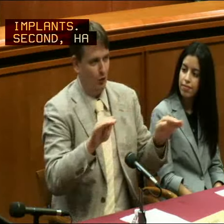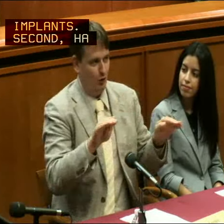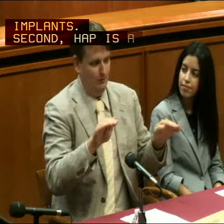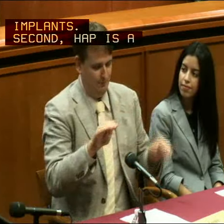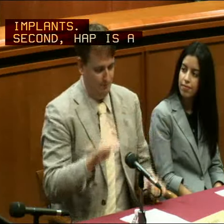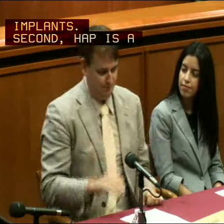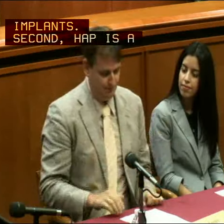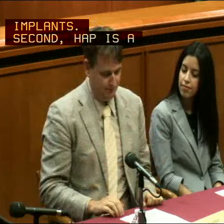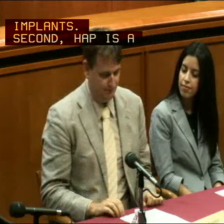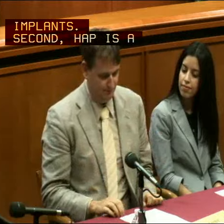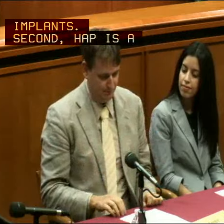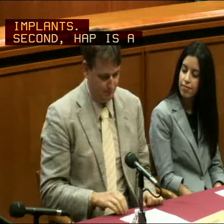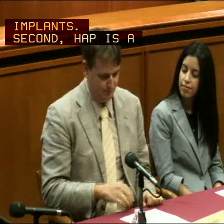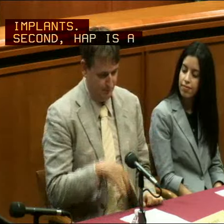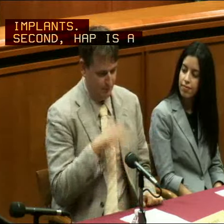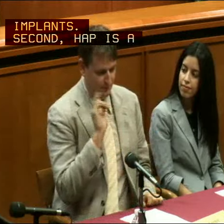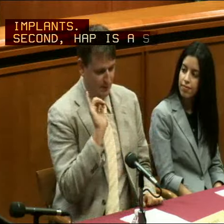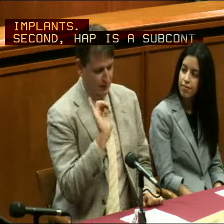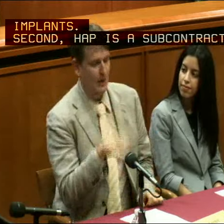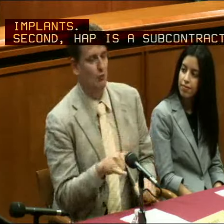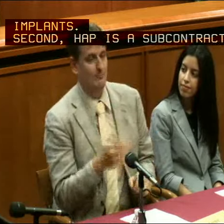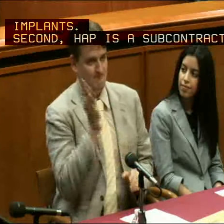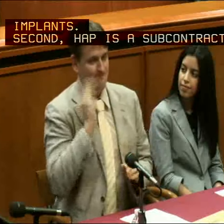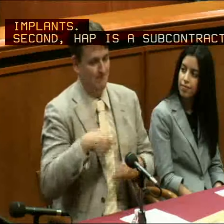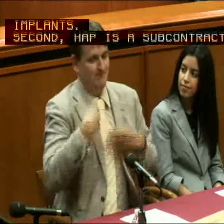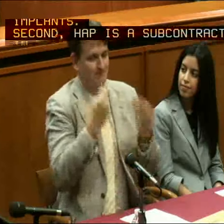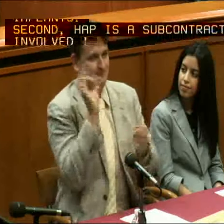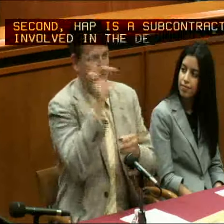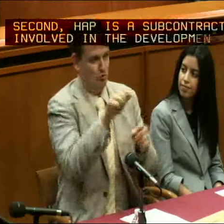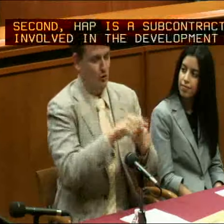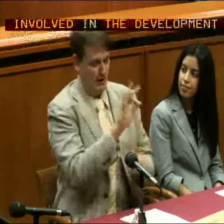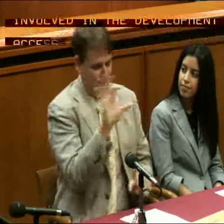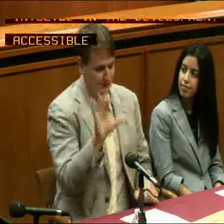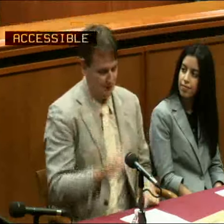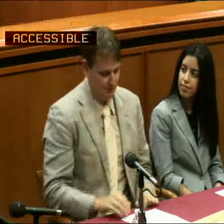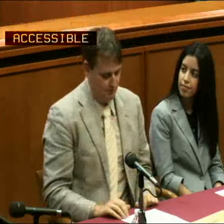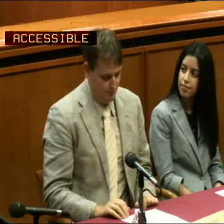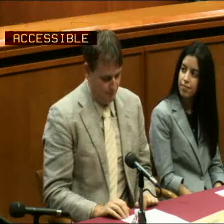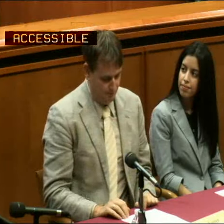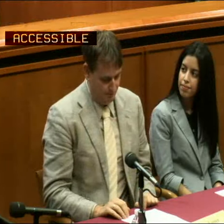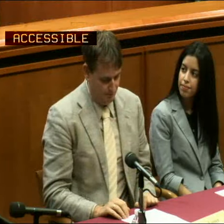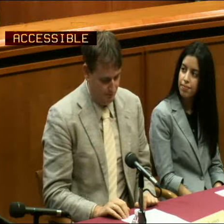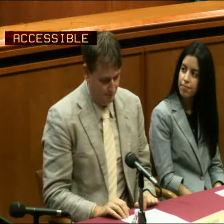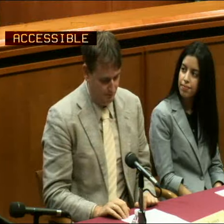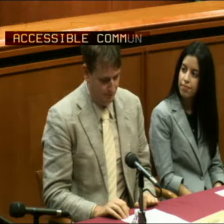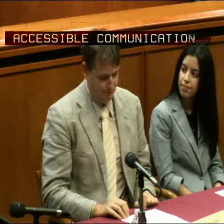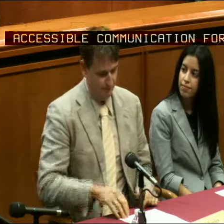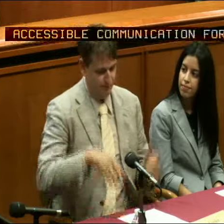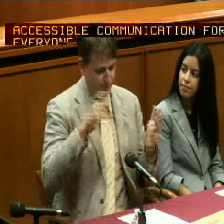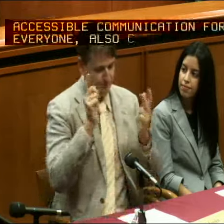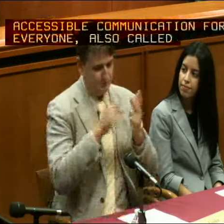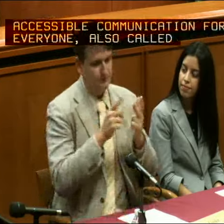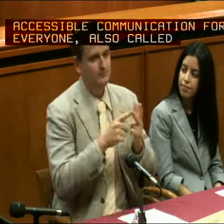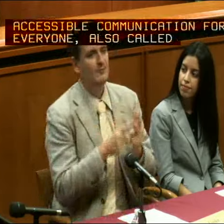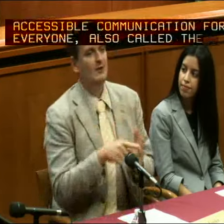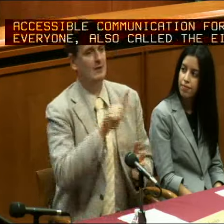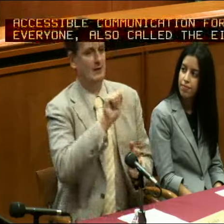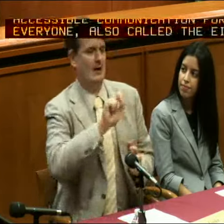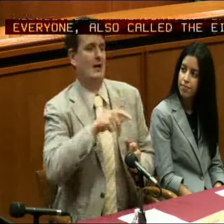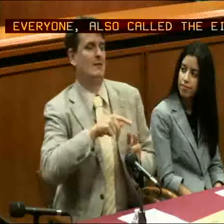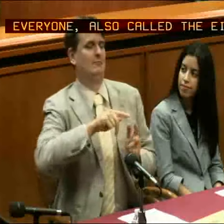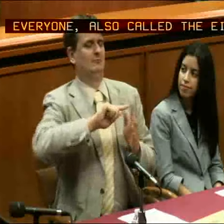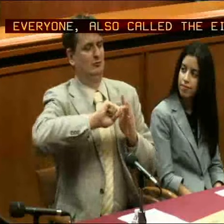ACE, ACE, or the ACE platform, which was originally suggested by TAP to the FCC to begin